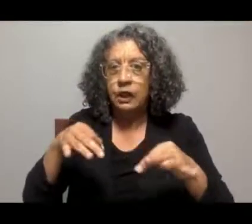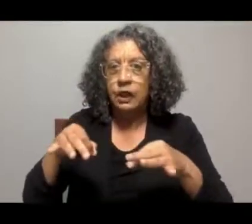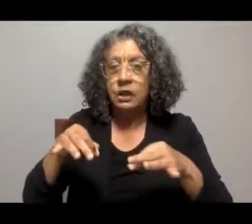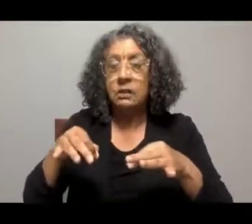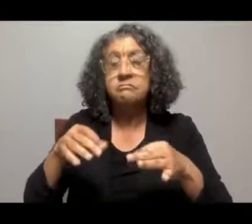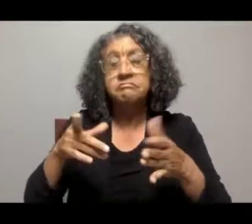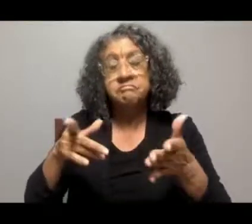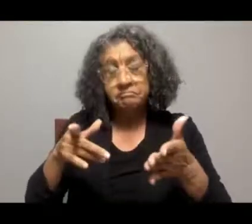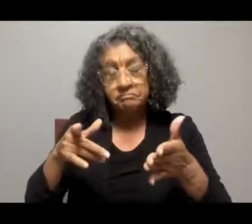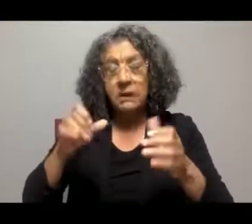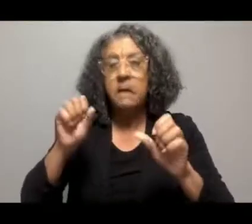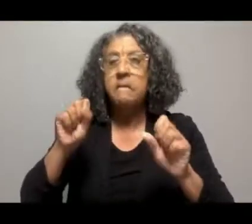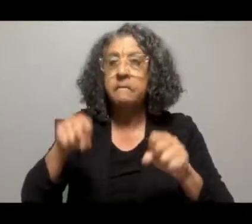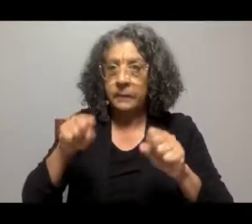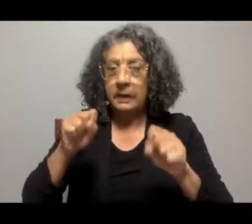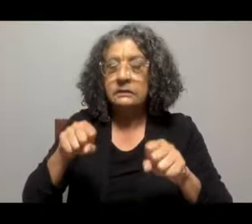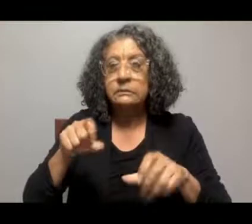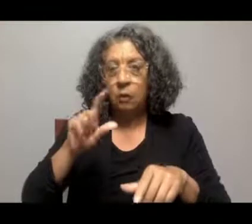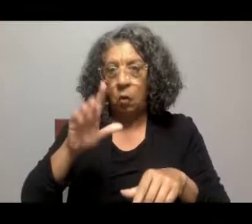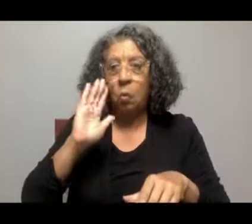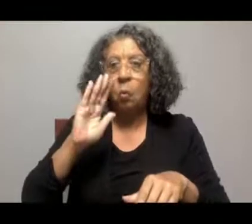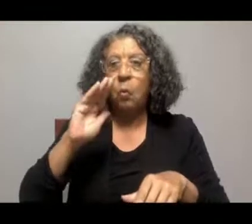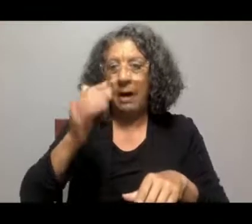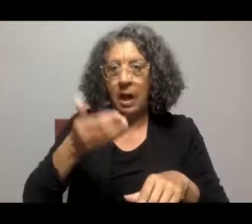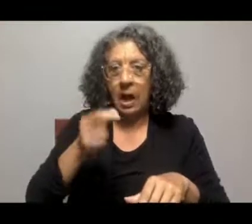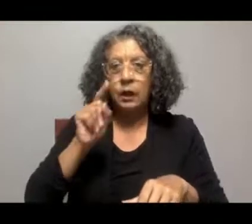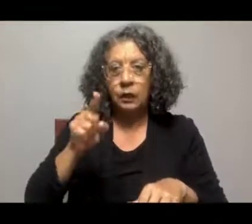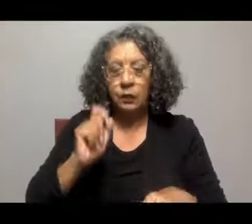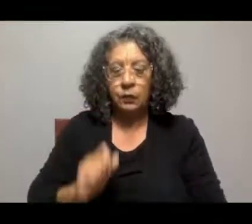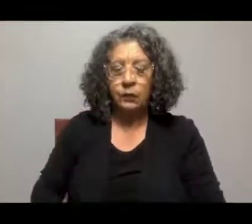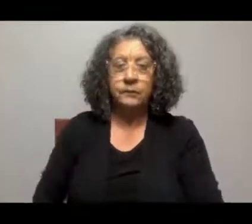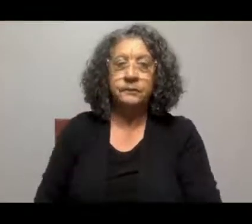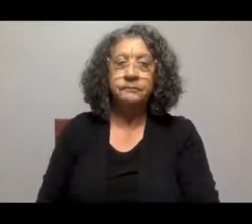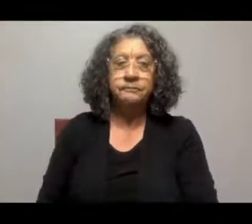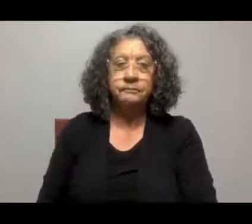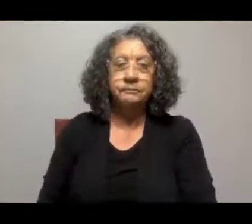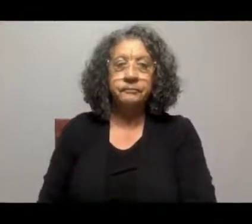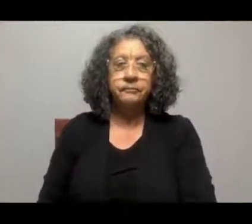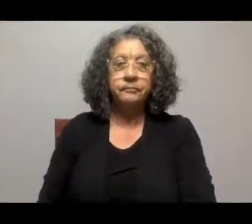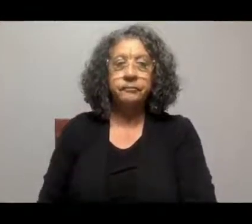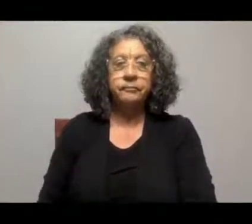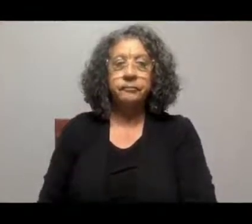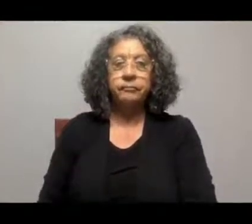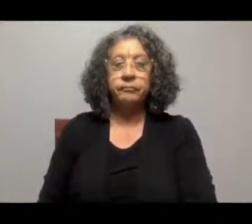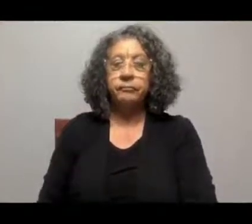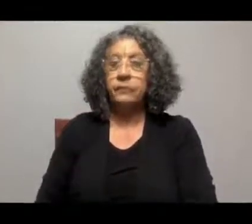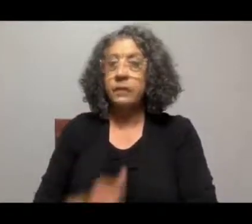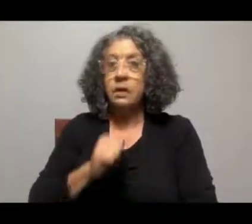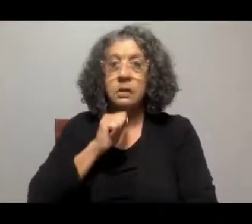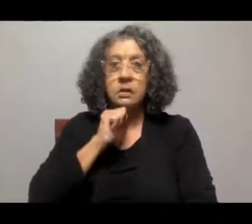because you're going to possibly have to explain the reason behind that.